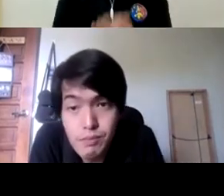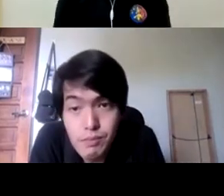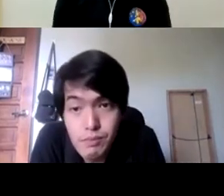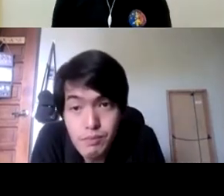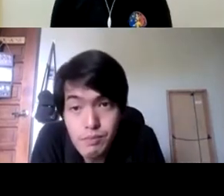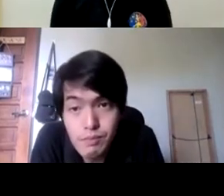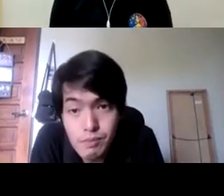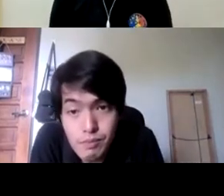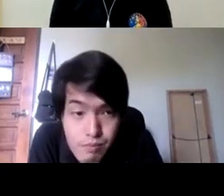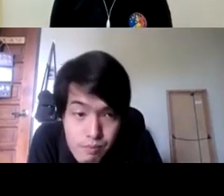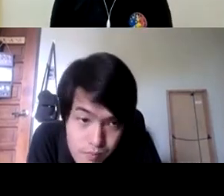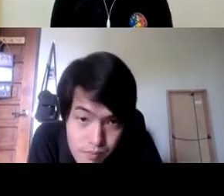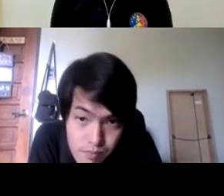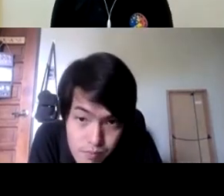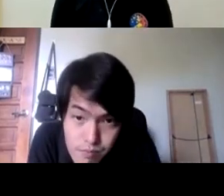Okay.